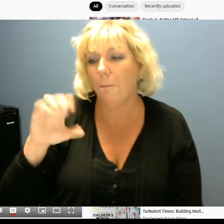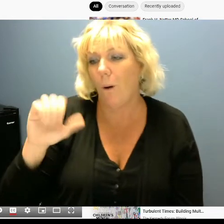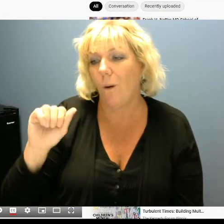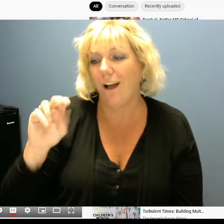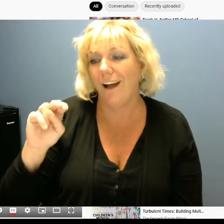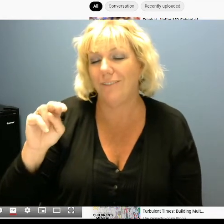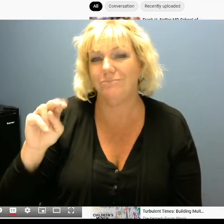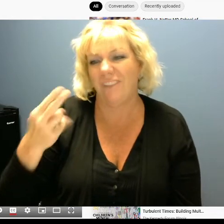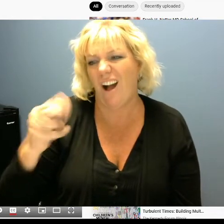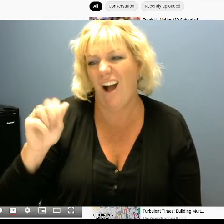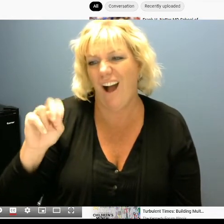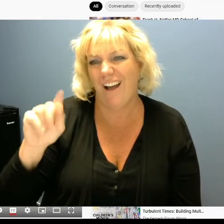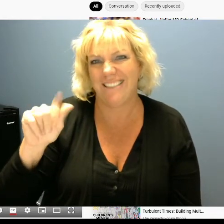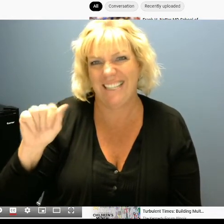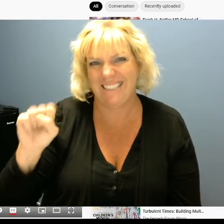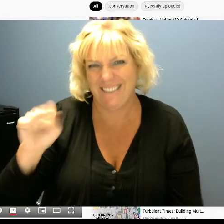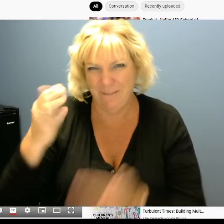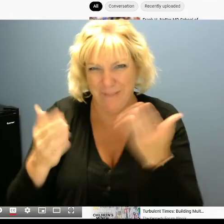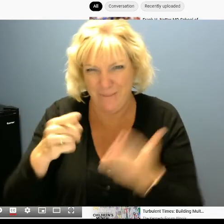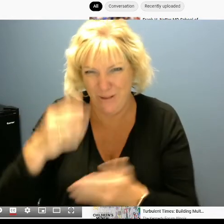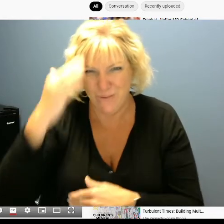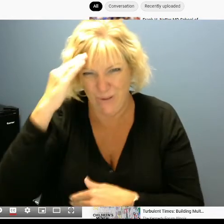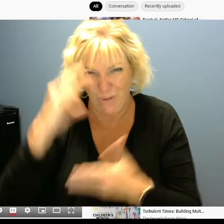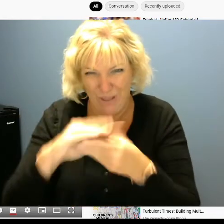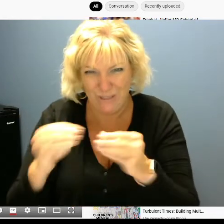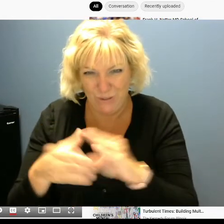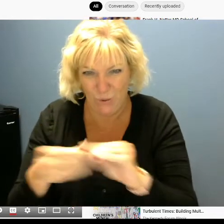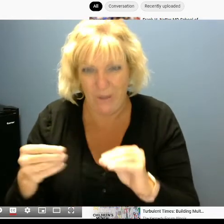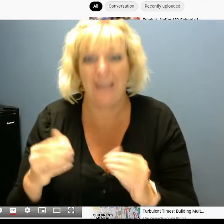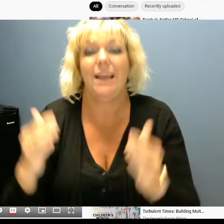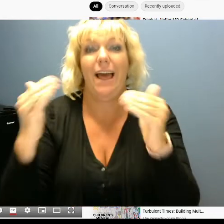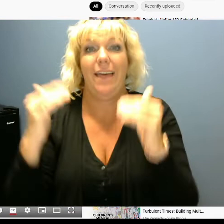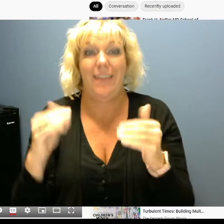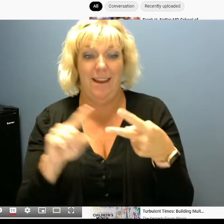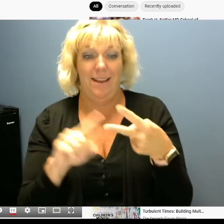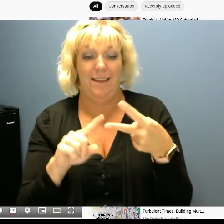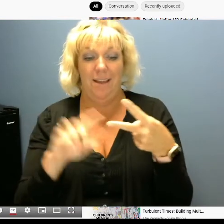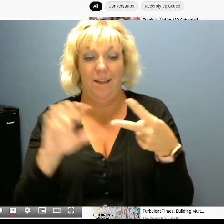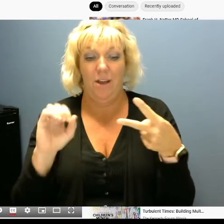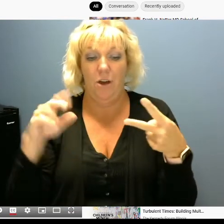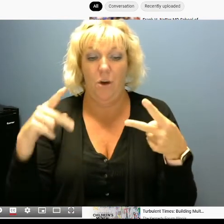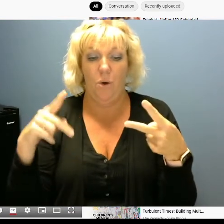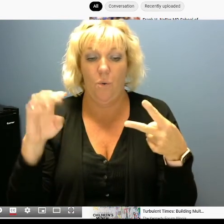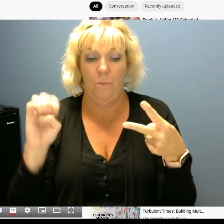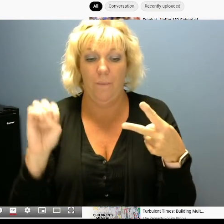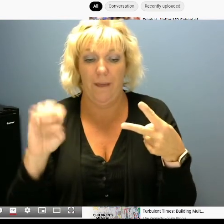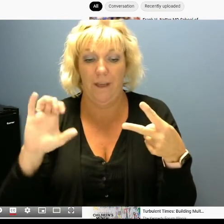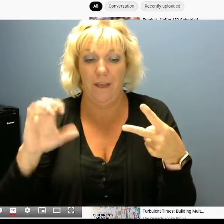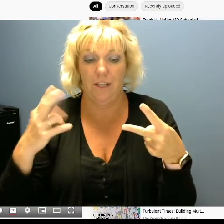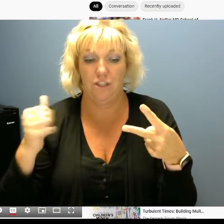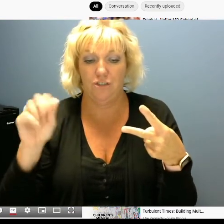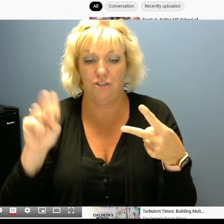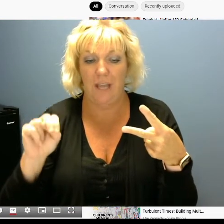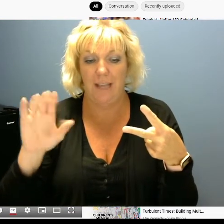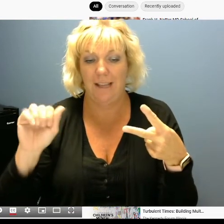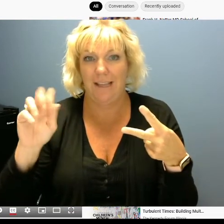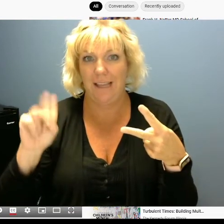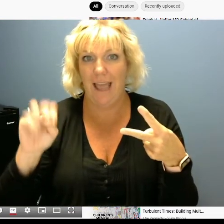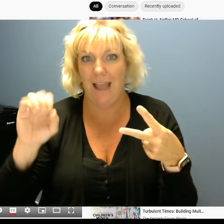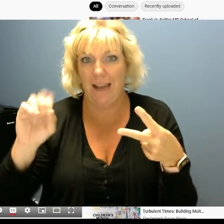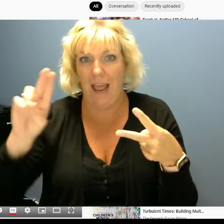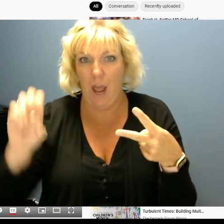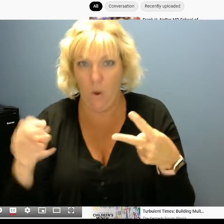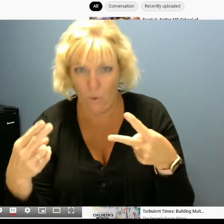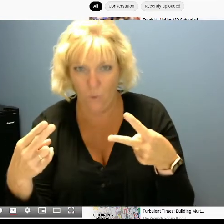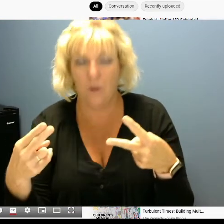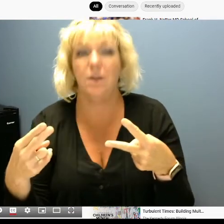might sound familiar. And then Ope-Shekanau, we're going to see following those incentives of getting people to